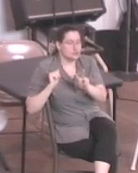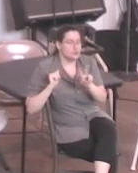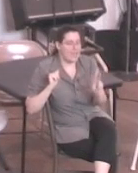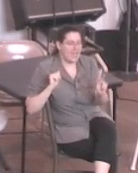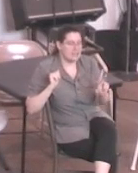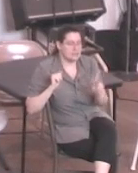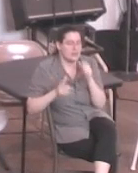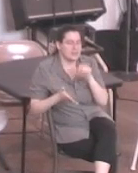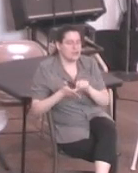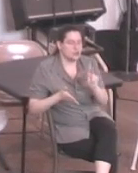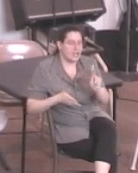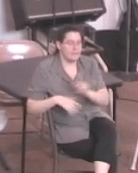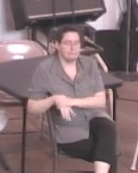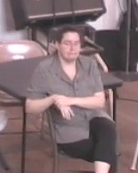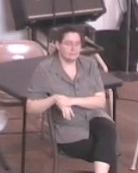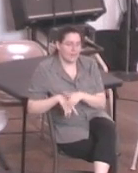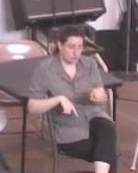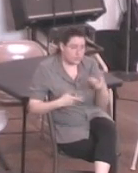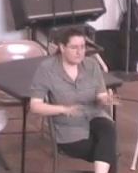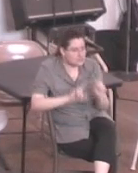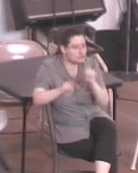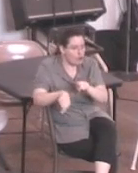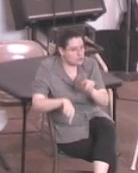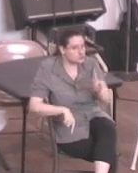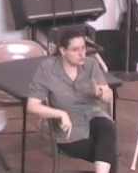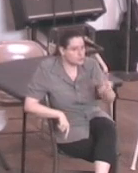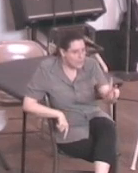2K's. You've been to 2K's.